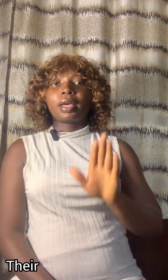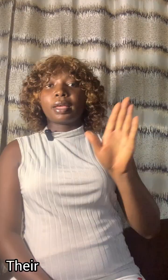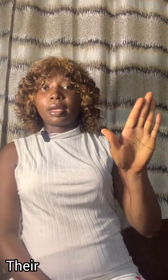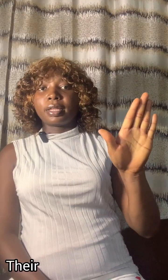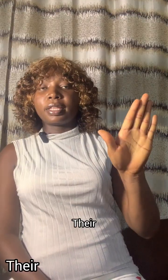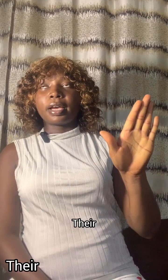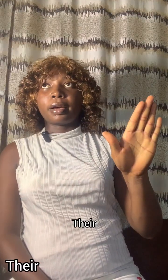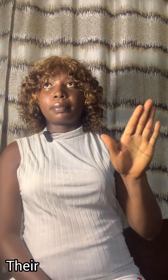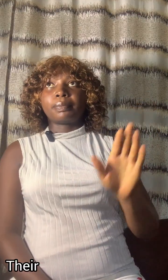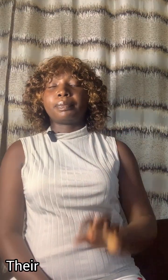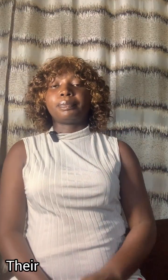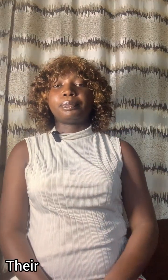Dear,